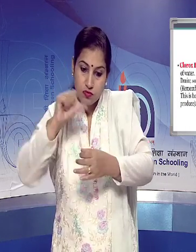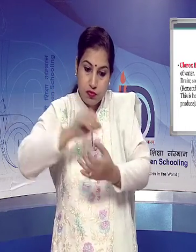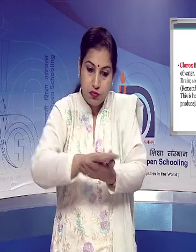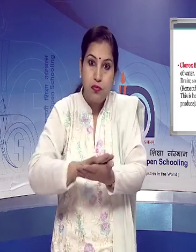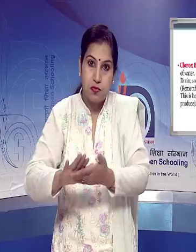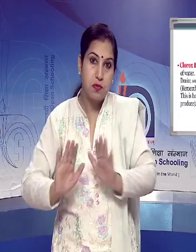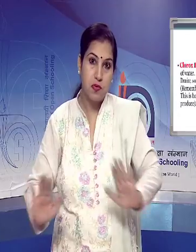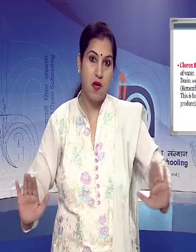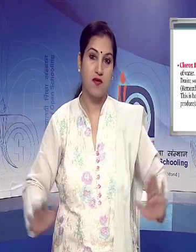produce.